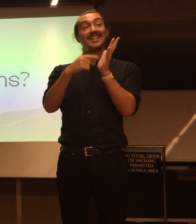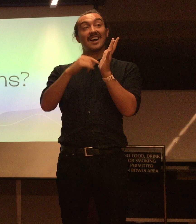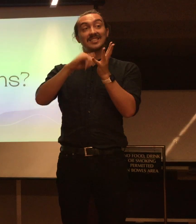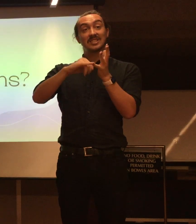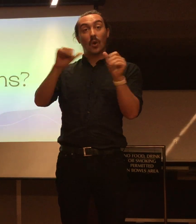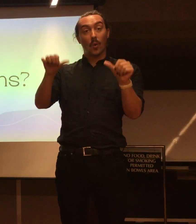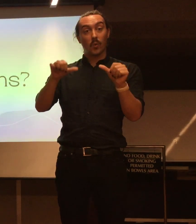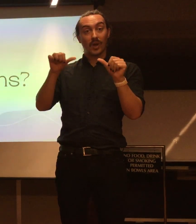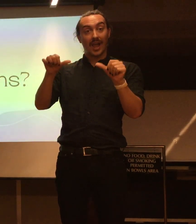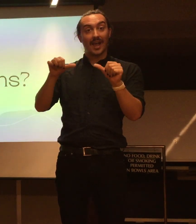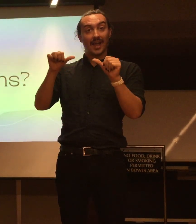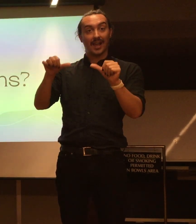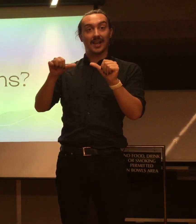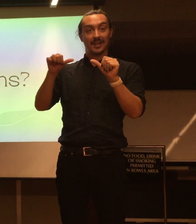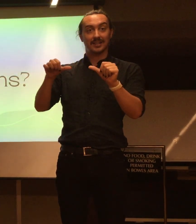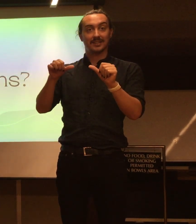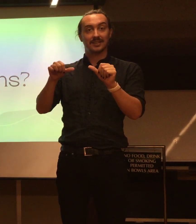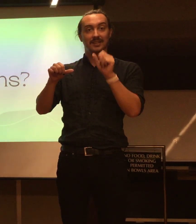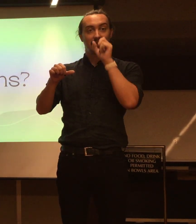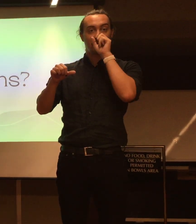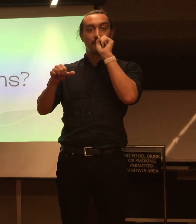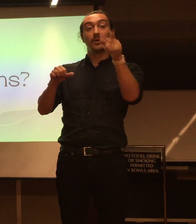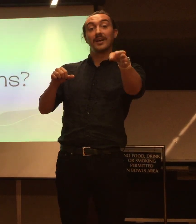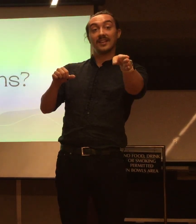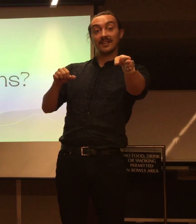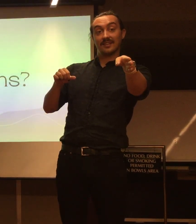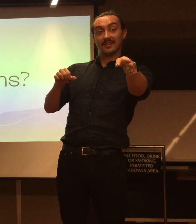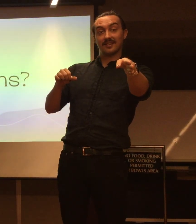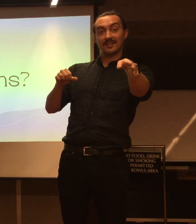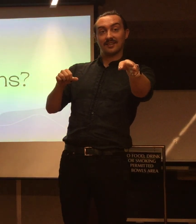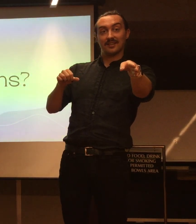quite high saturated fat.